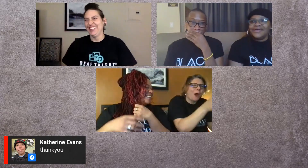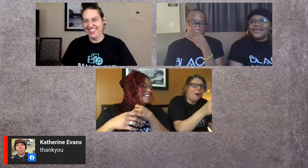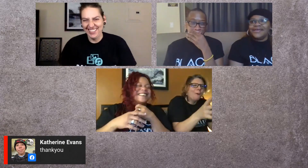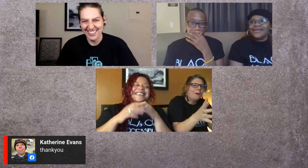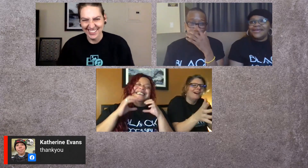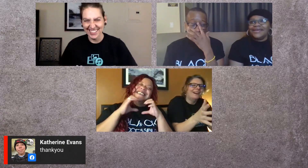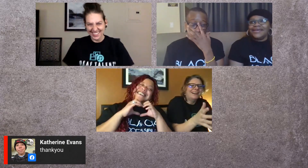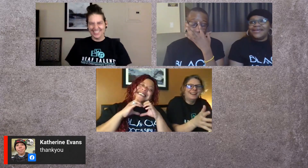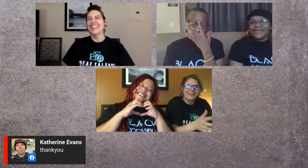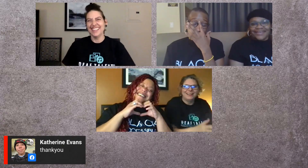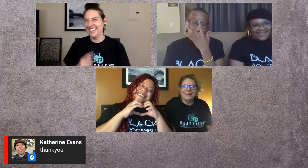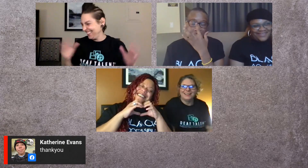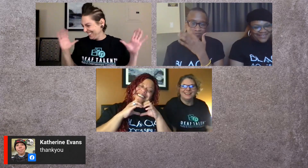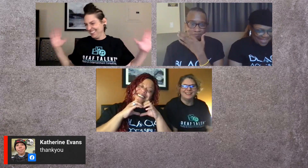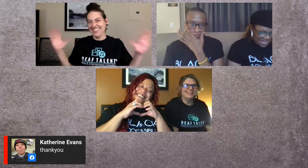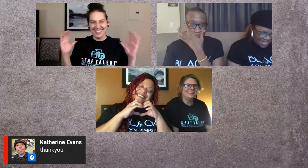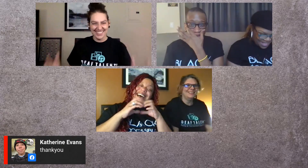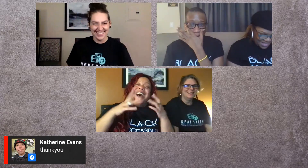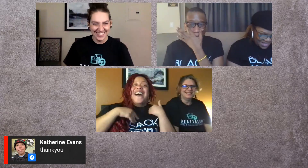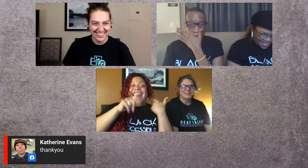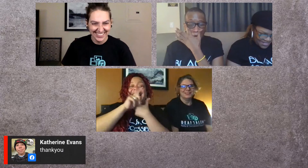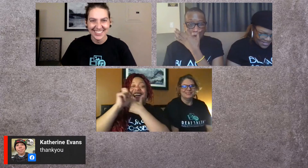And now I'm alone.